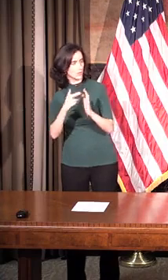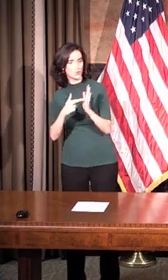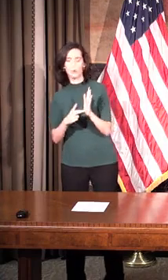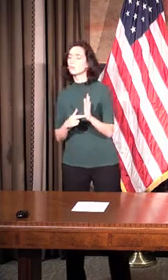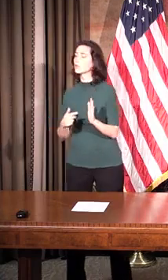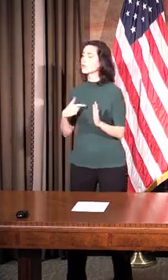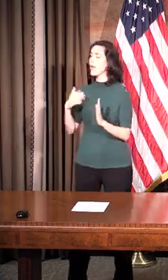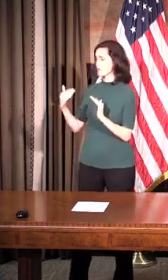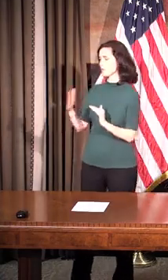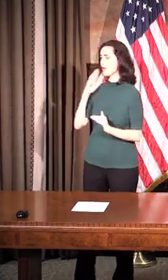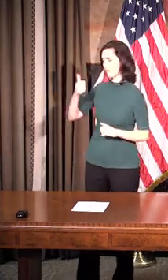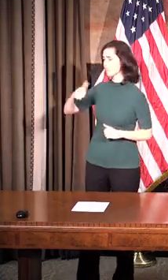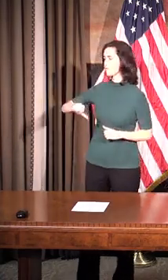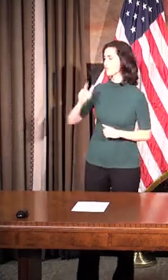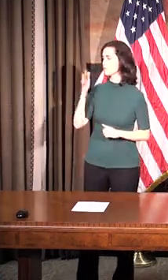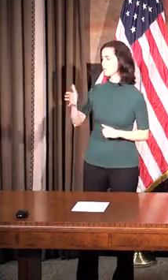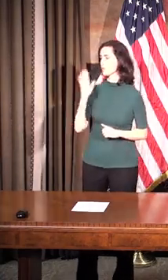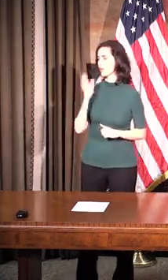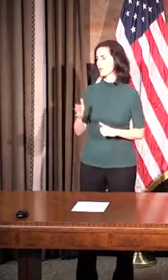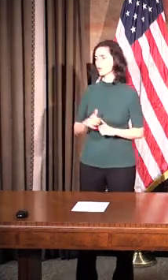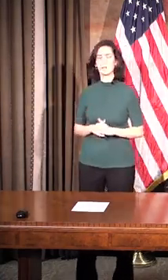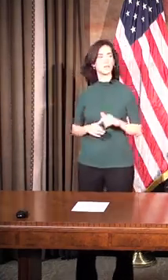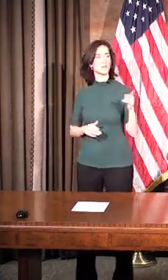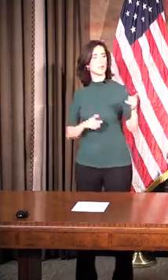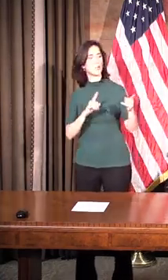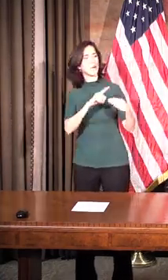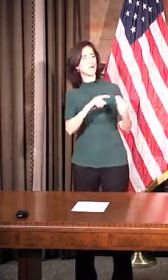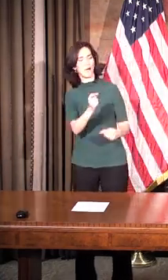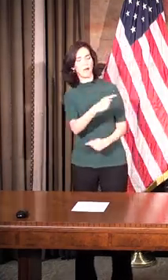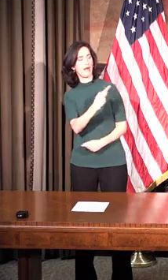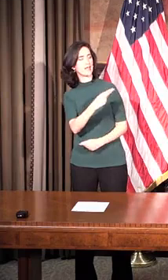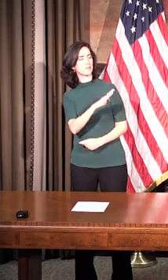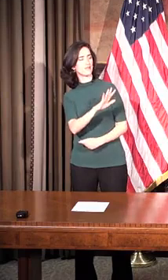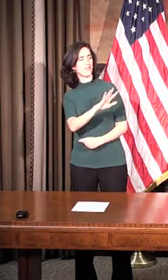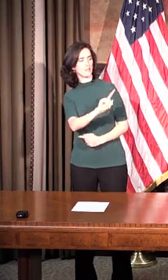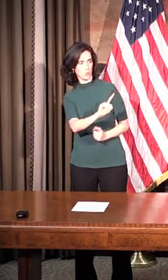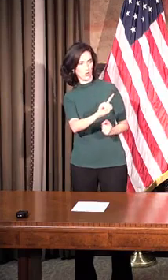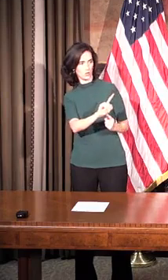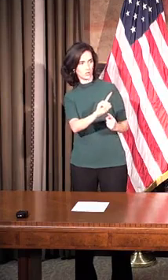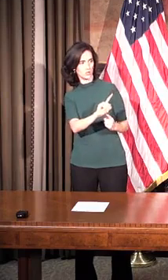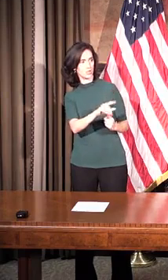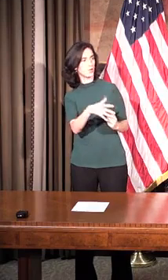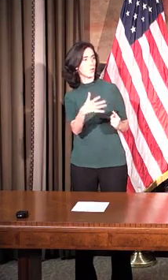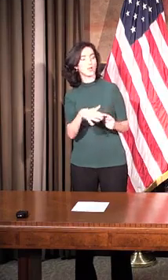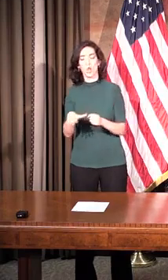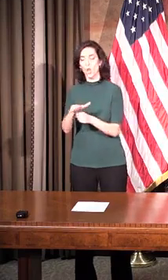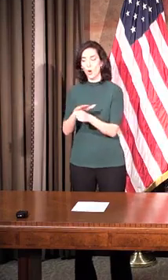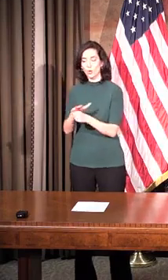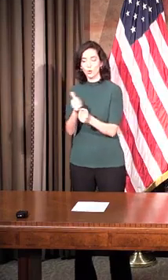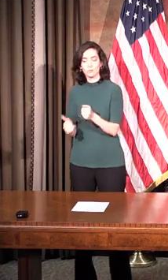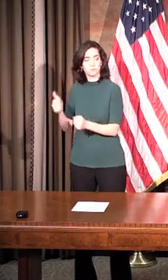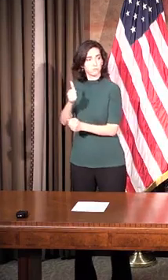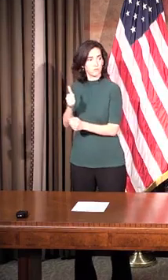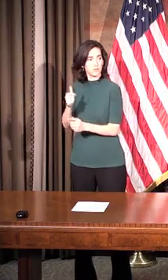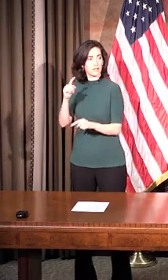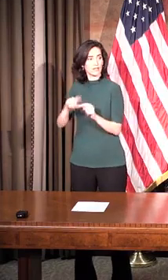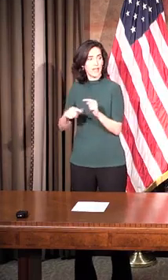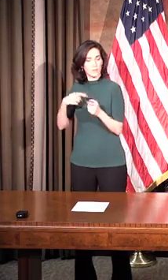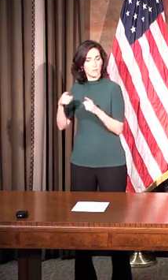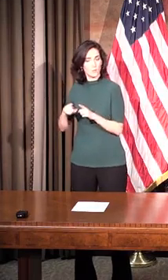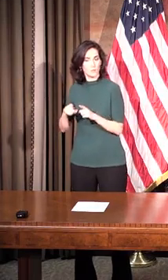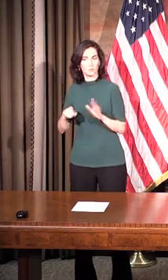that I'll veto that shortly. What about HB 51, which bars local election officials from taking private I grant vetoed money?